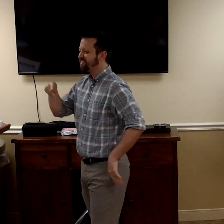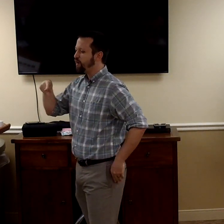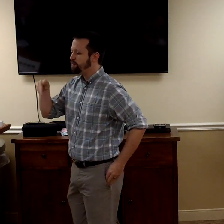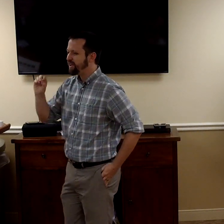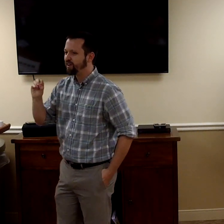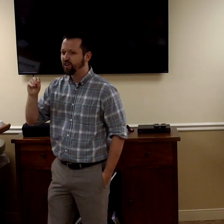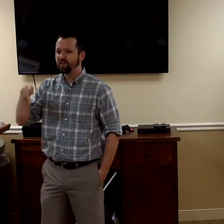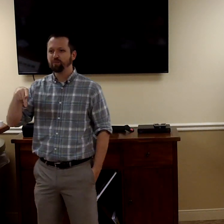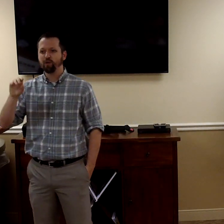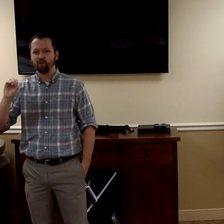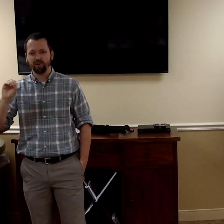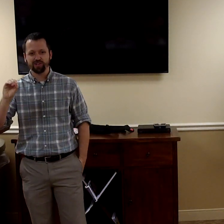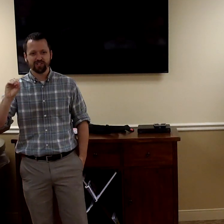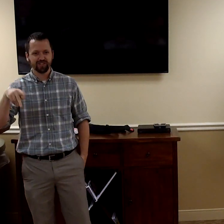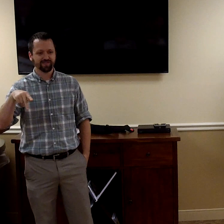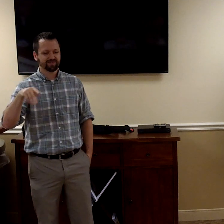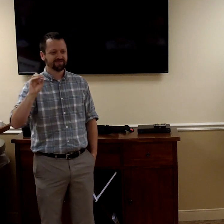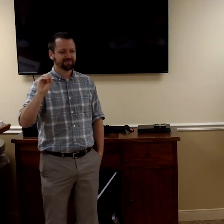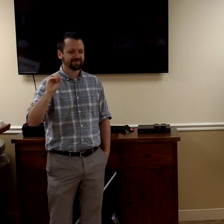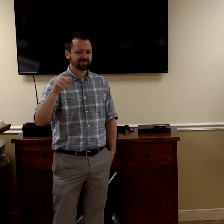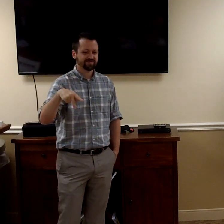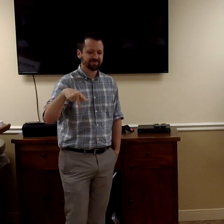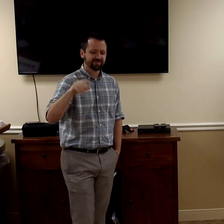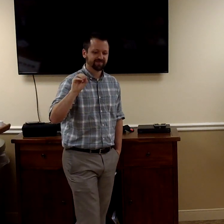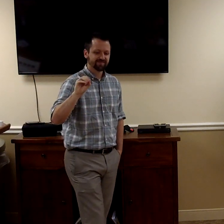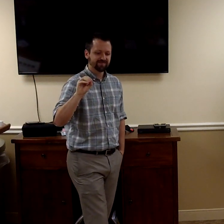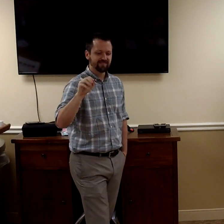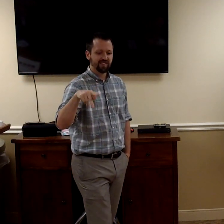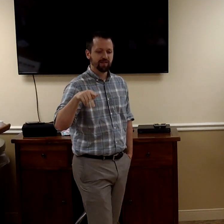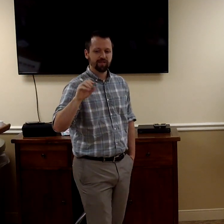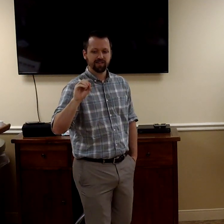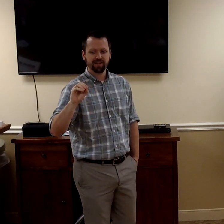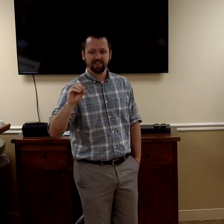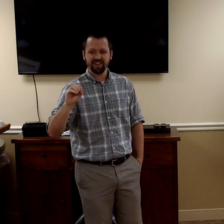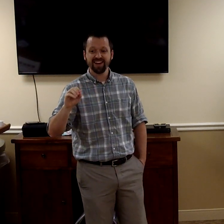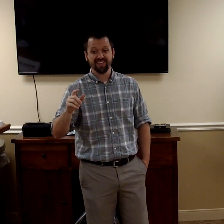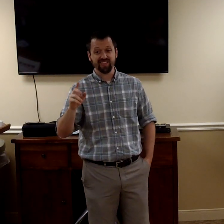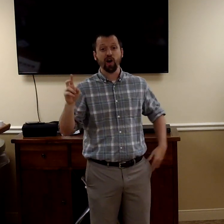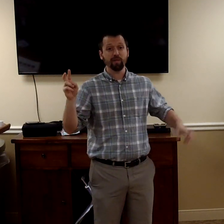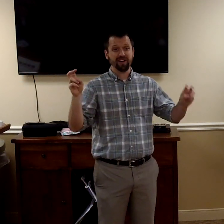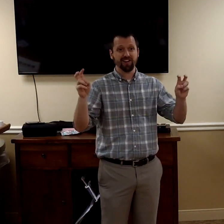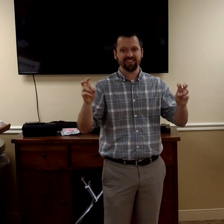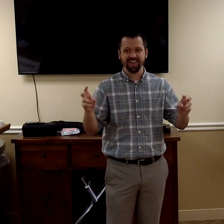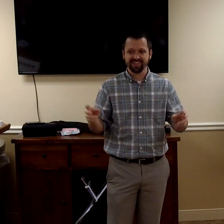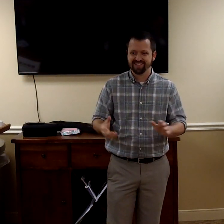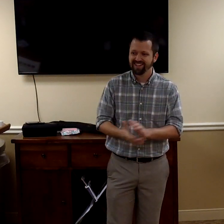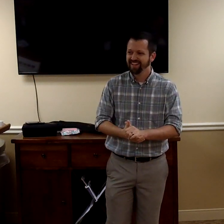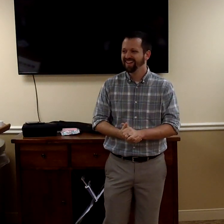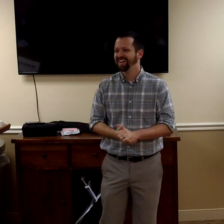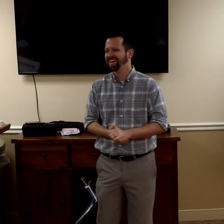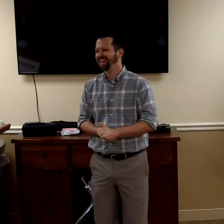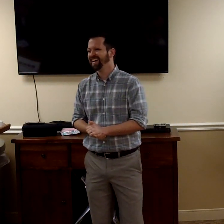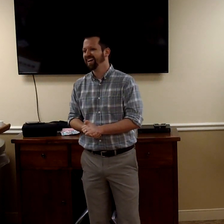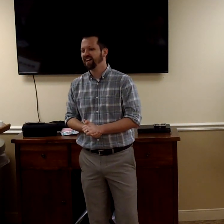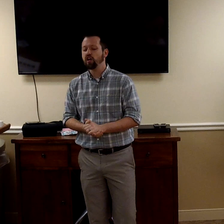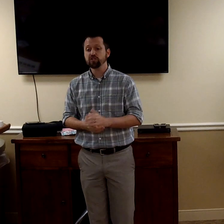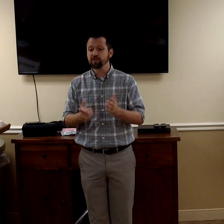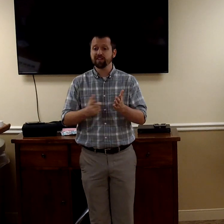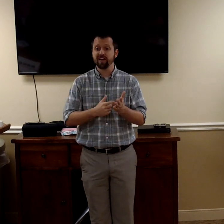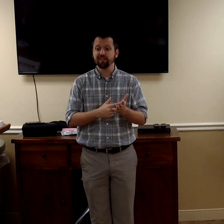so PO though is Port Orange. All about context, right? It is. It's all about context. Although sometimes not even